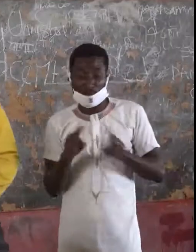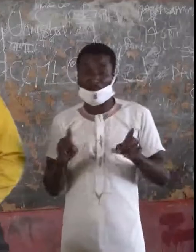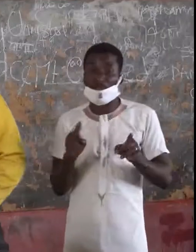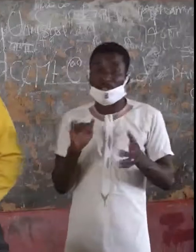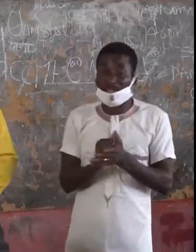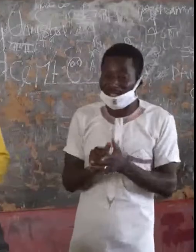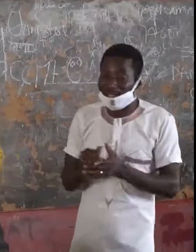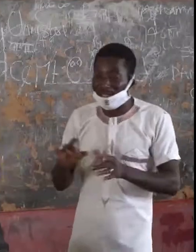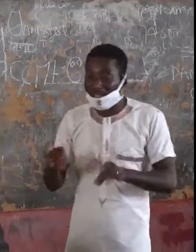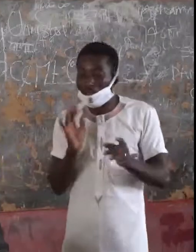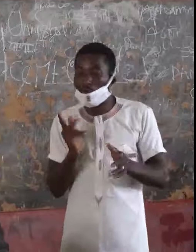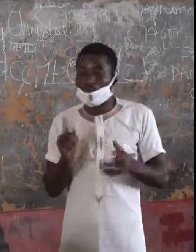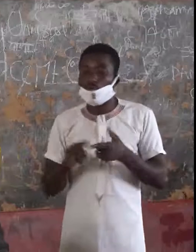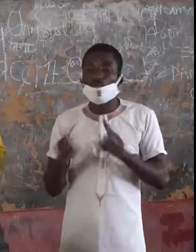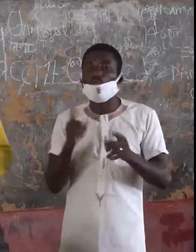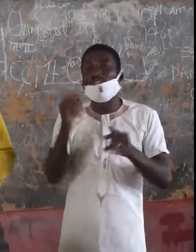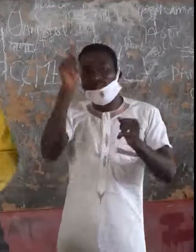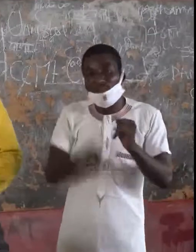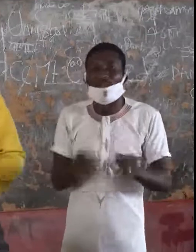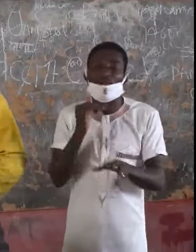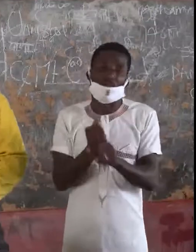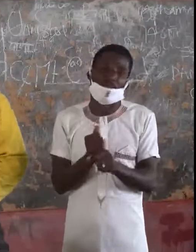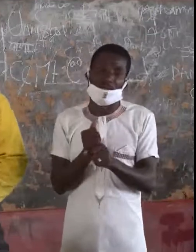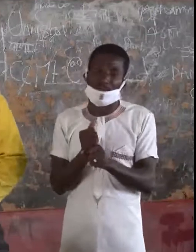produce the final assembling work.